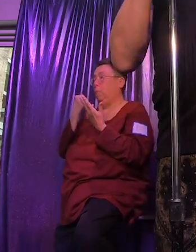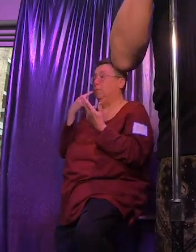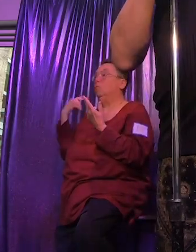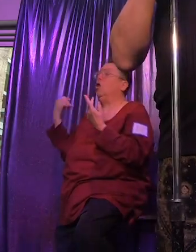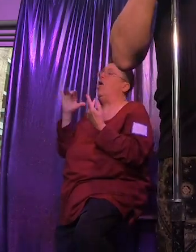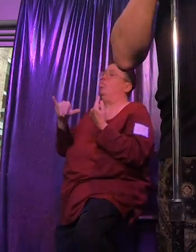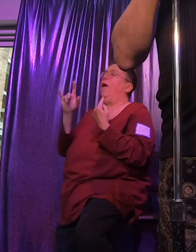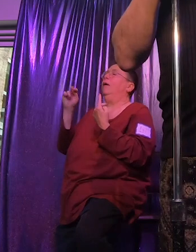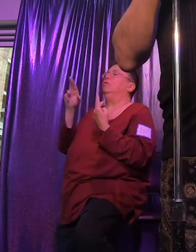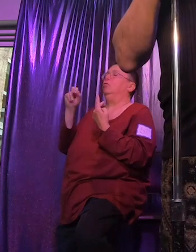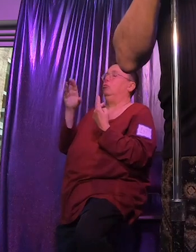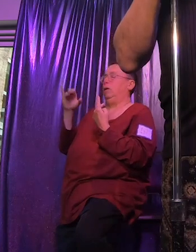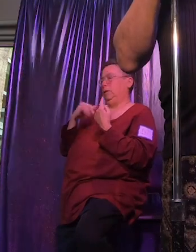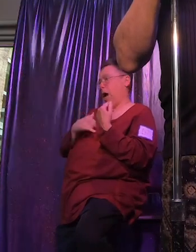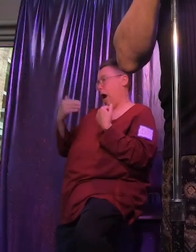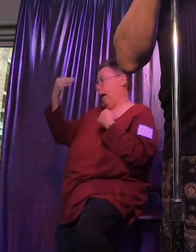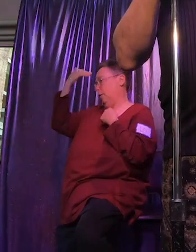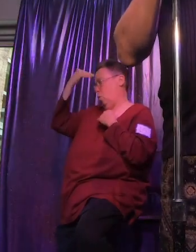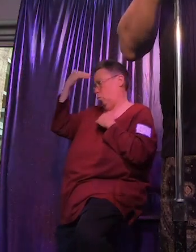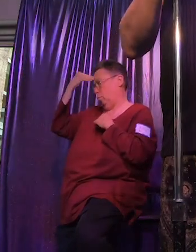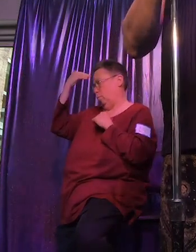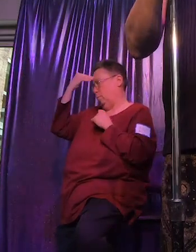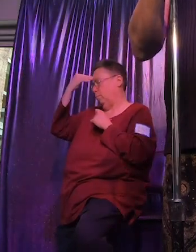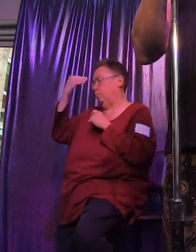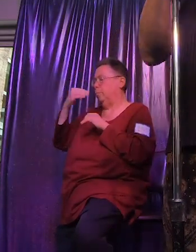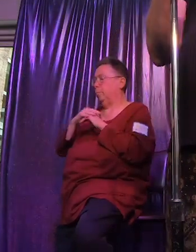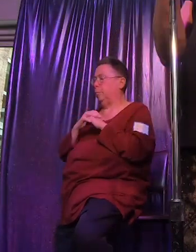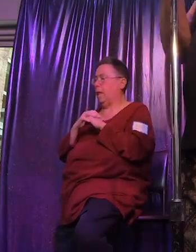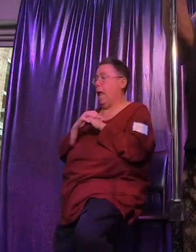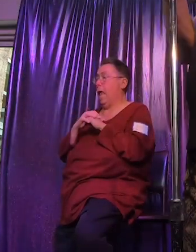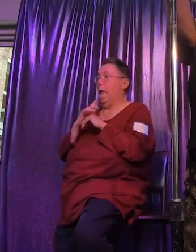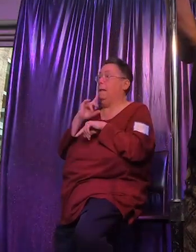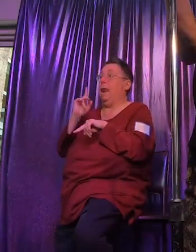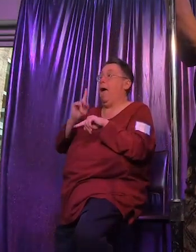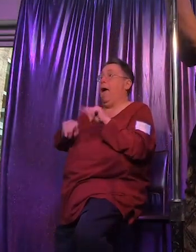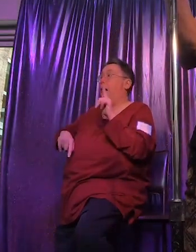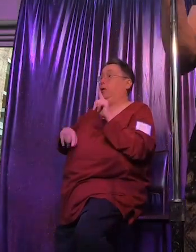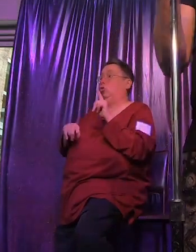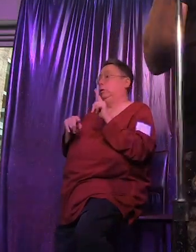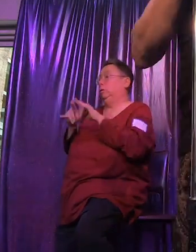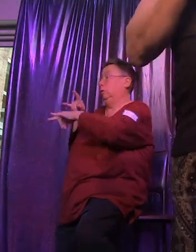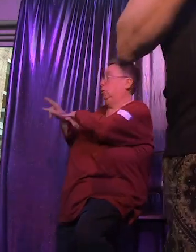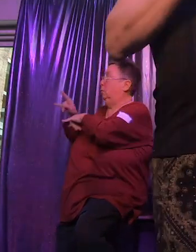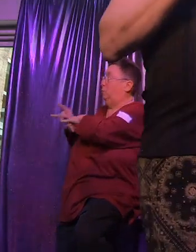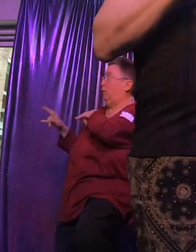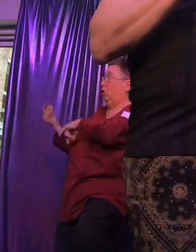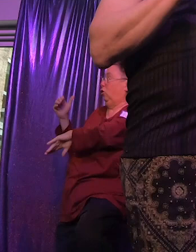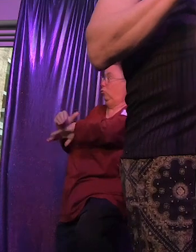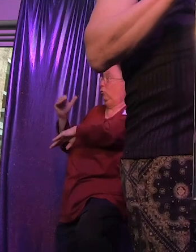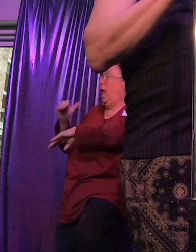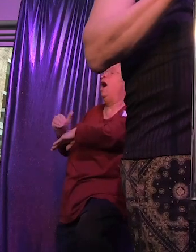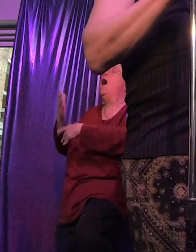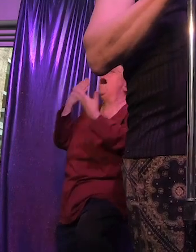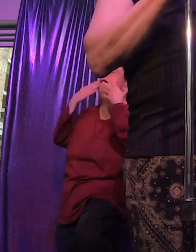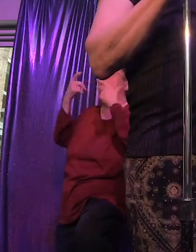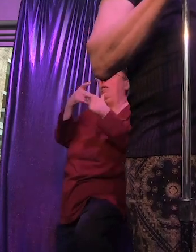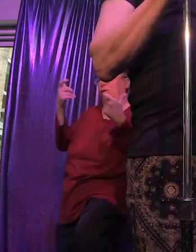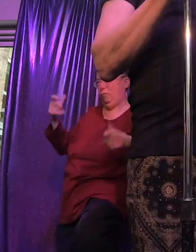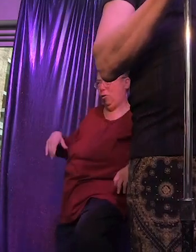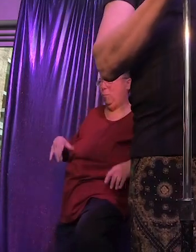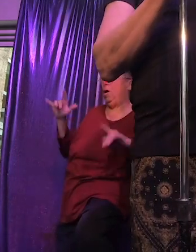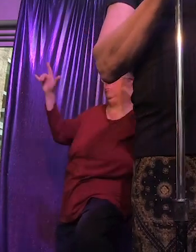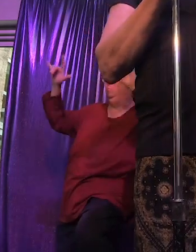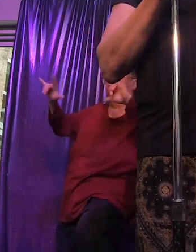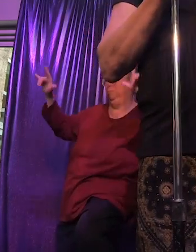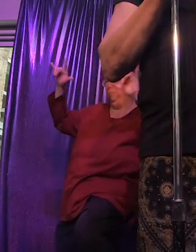That's the Tracy that I know, and I couldn't come in and roast you tonight, Tracy. Thank you very, very much. I